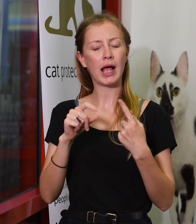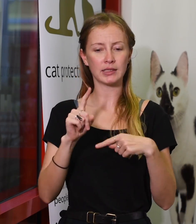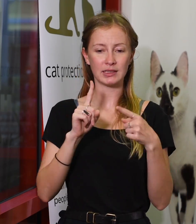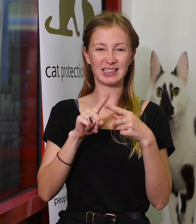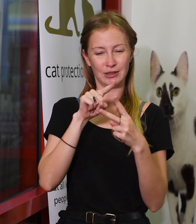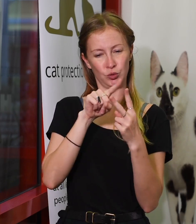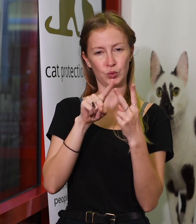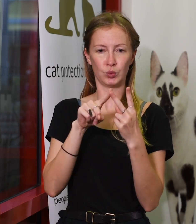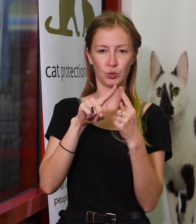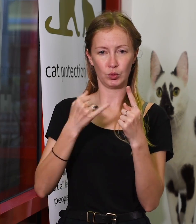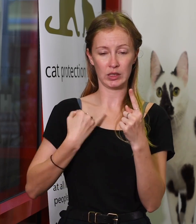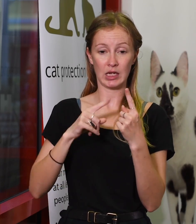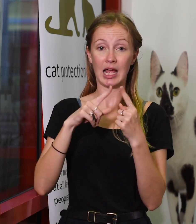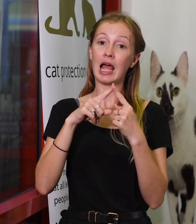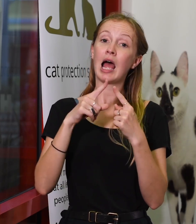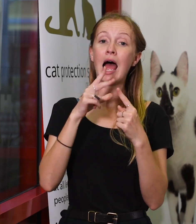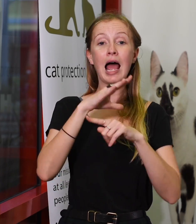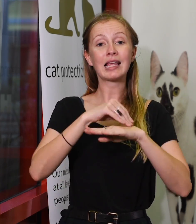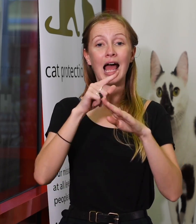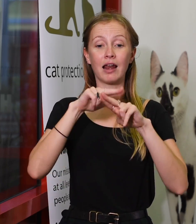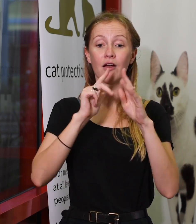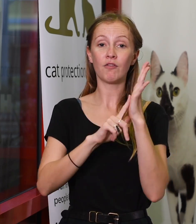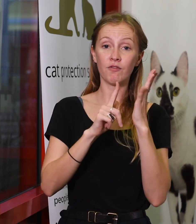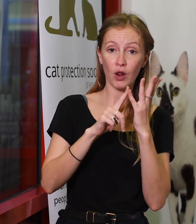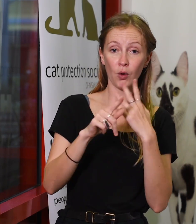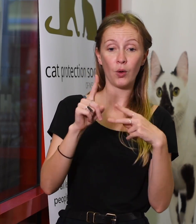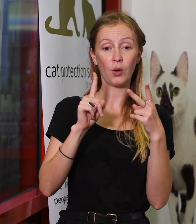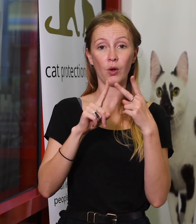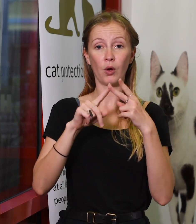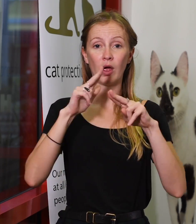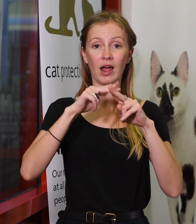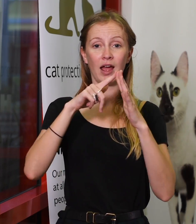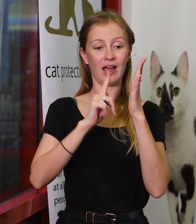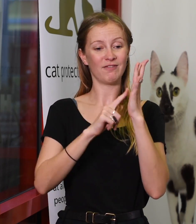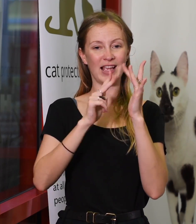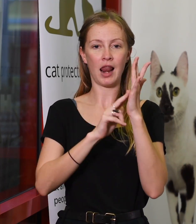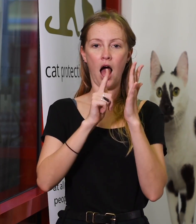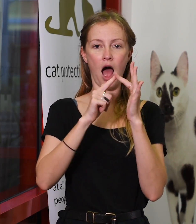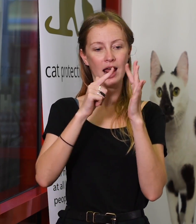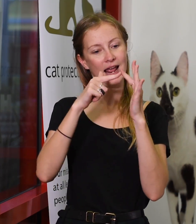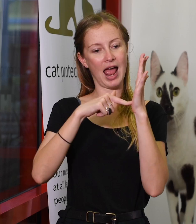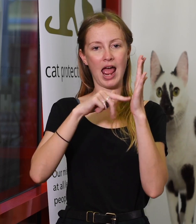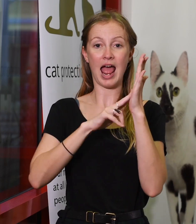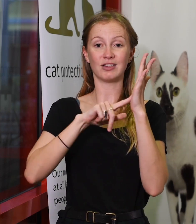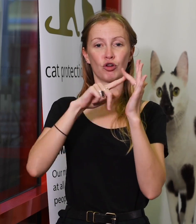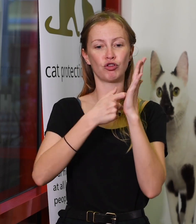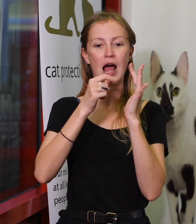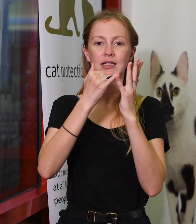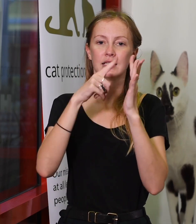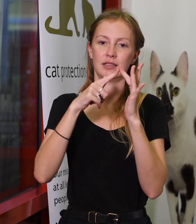two diseases, the cat flu and another disease called feline enteritis, which is also known as